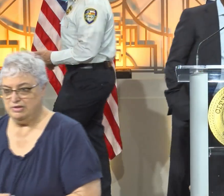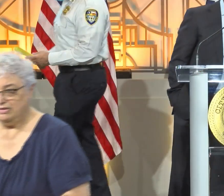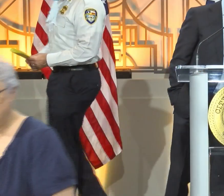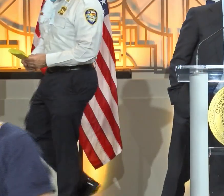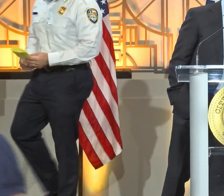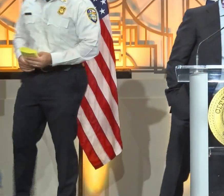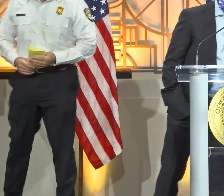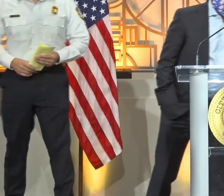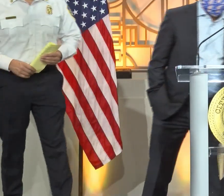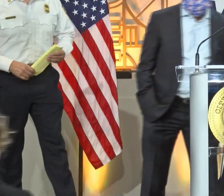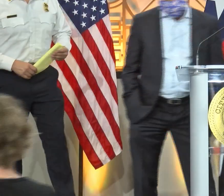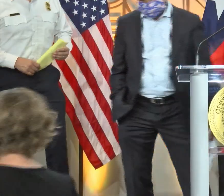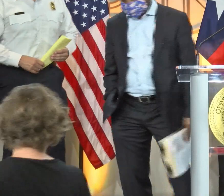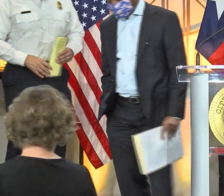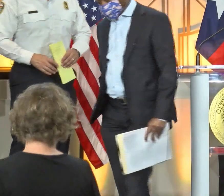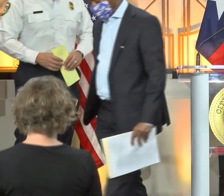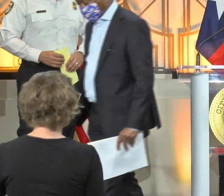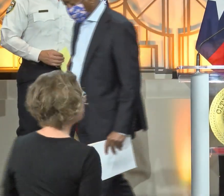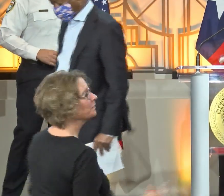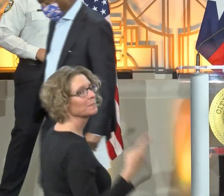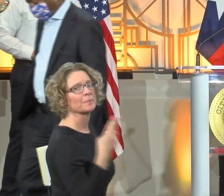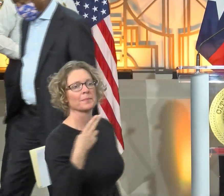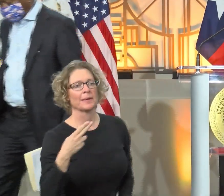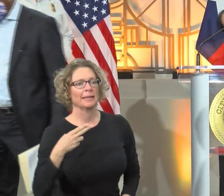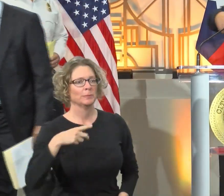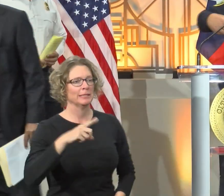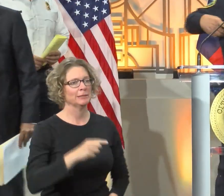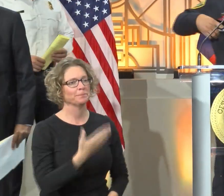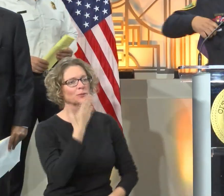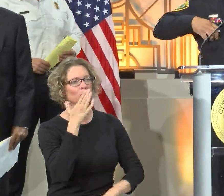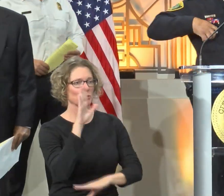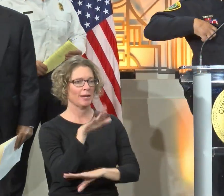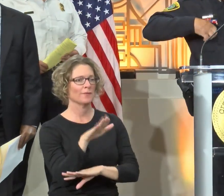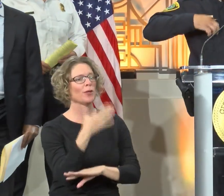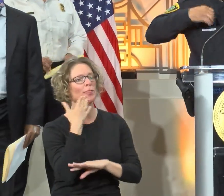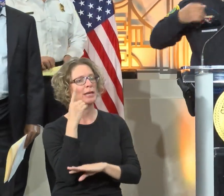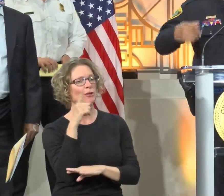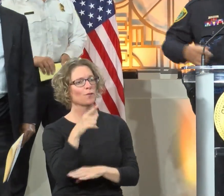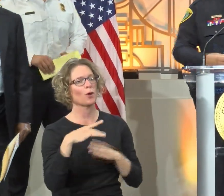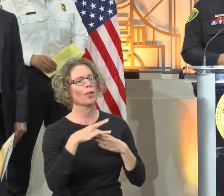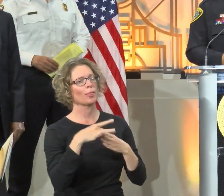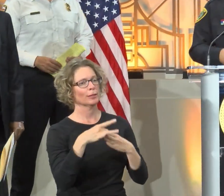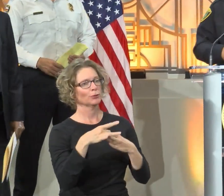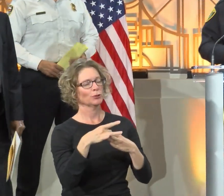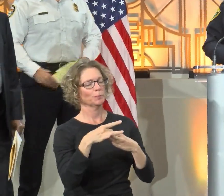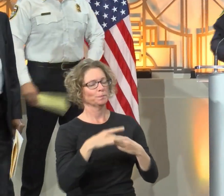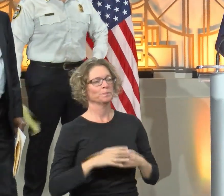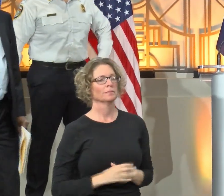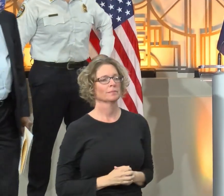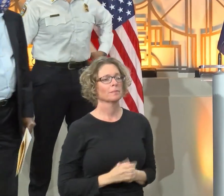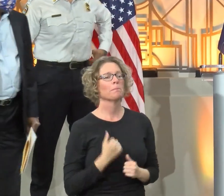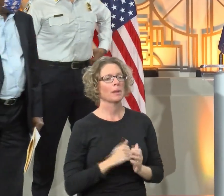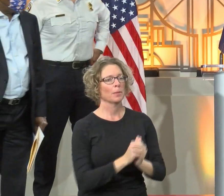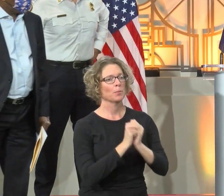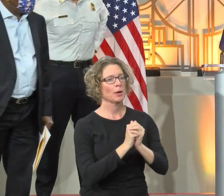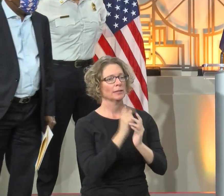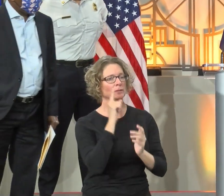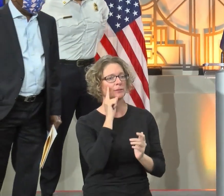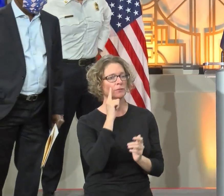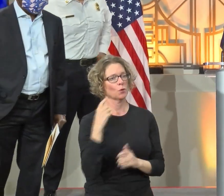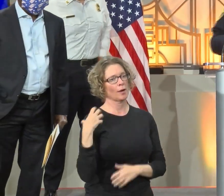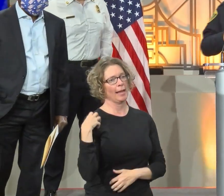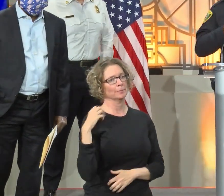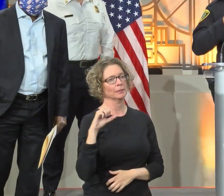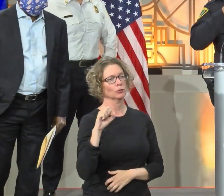Chief Acevedo, HPD. Good afternoon, Mayor. Thank you for your leadership and for having us. My prayers go out to Captain